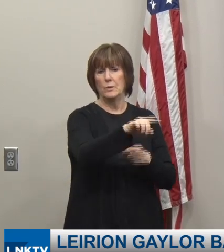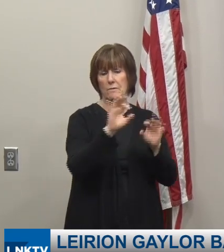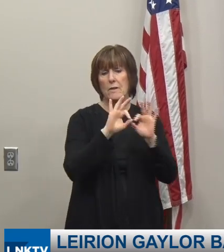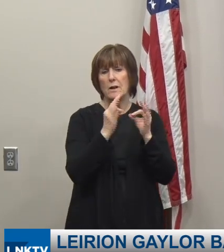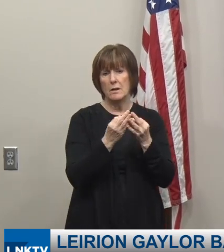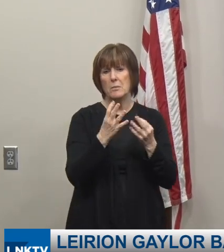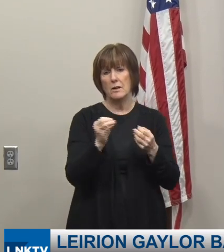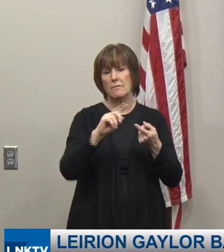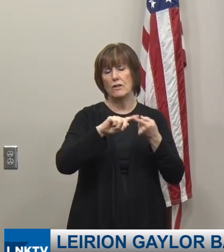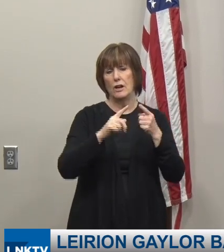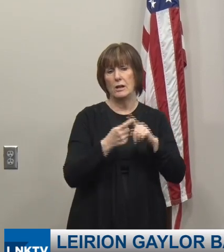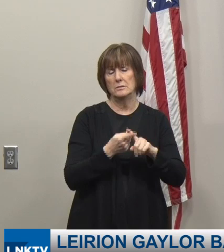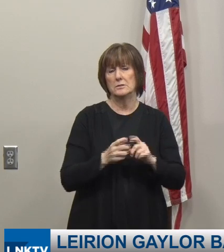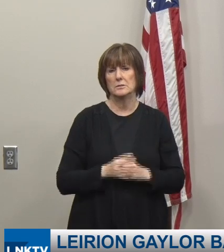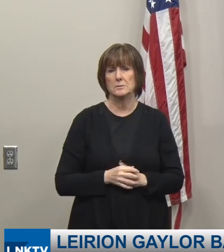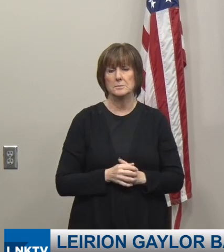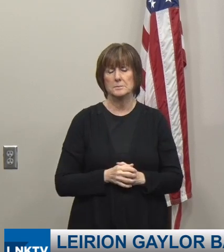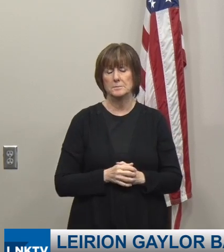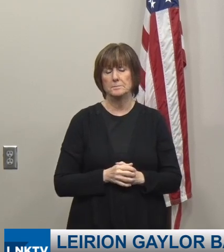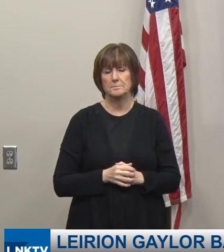those we have lost.